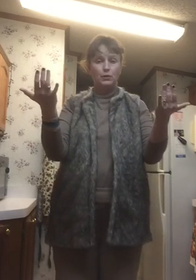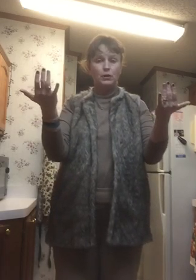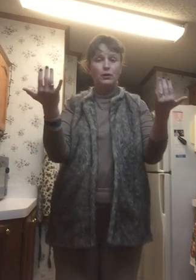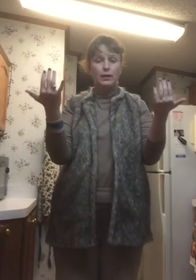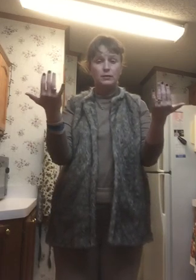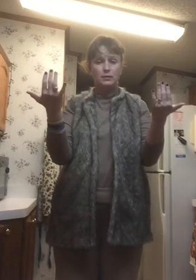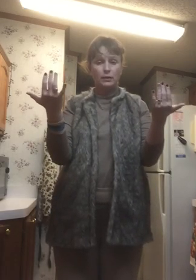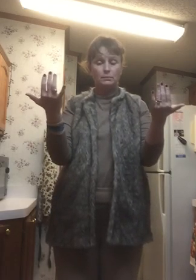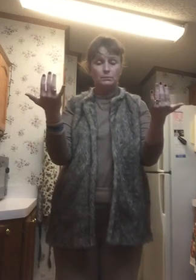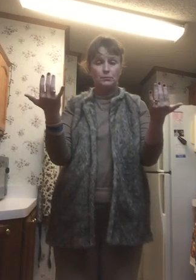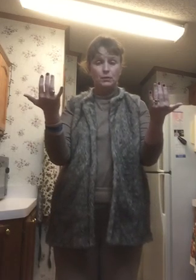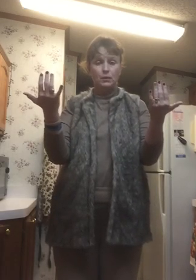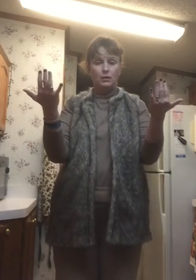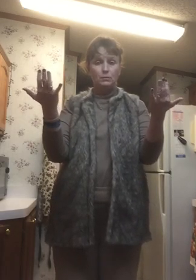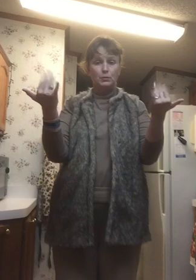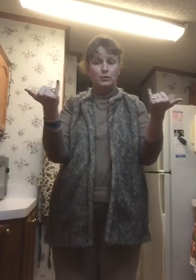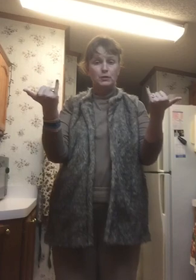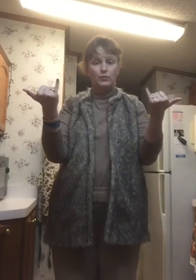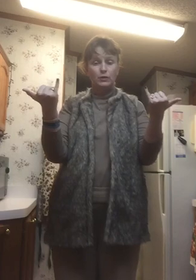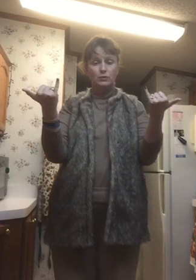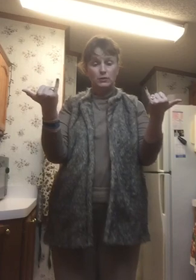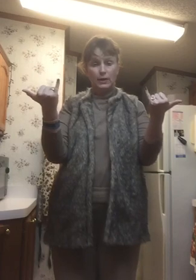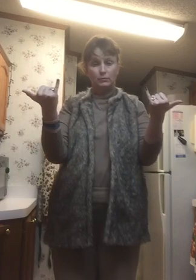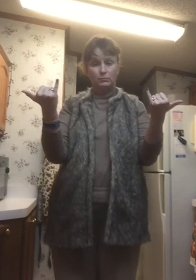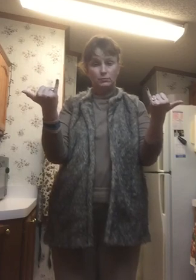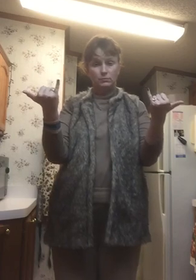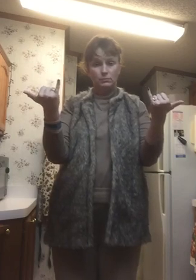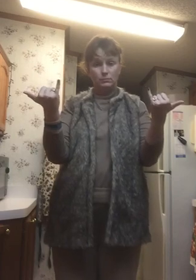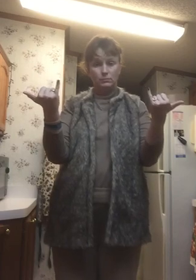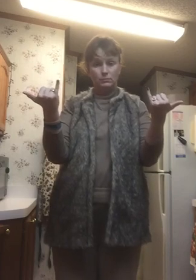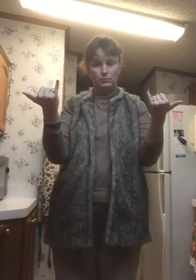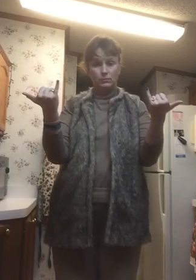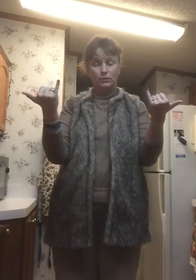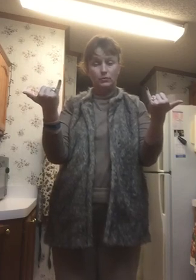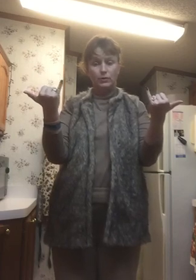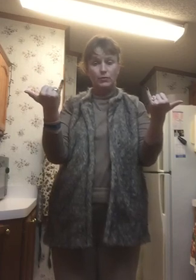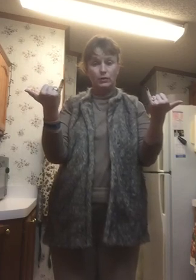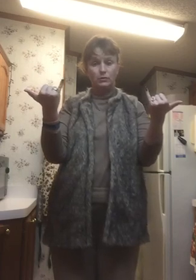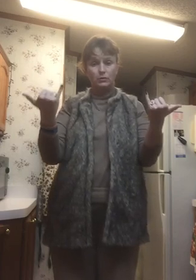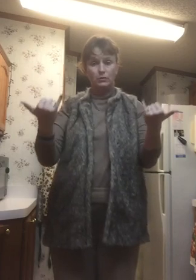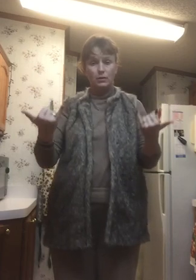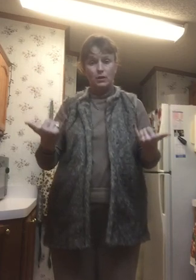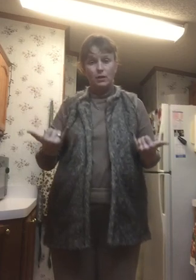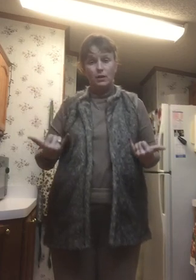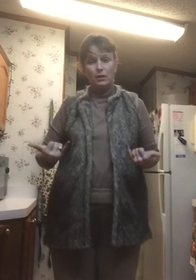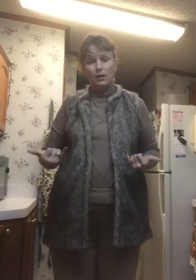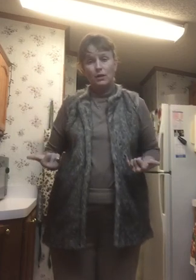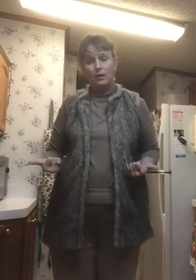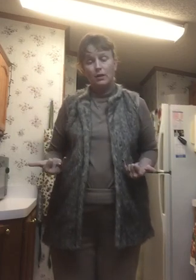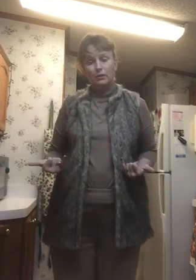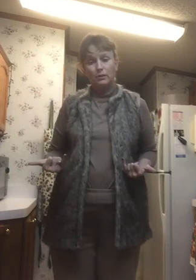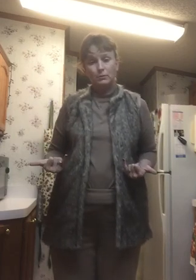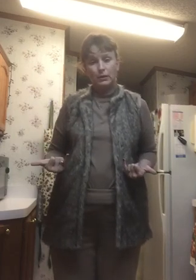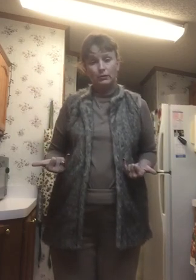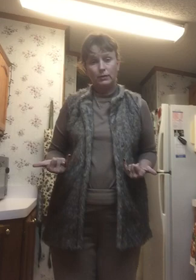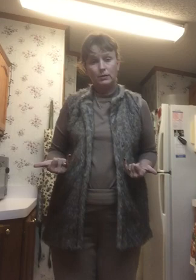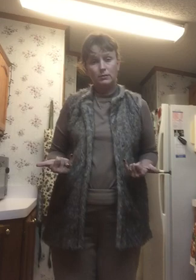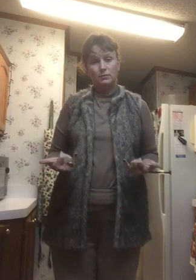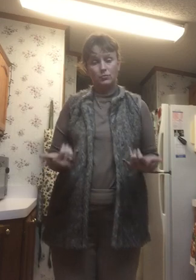bring your hands up, put these fingers down, your three fingers, and then come down like this,